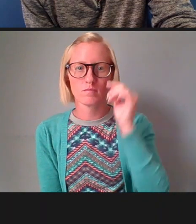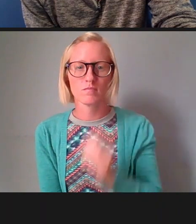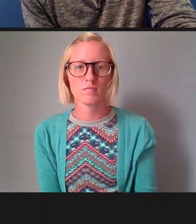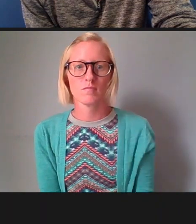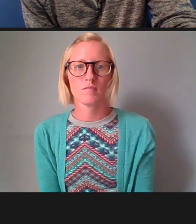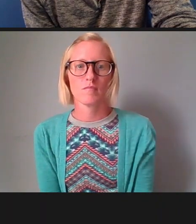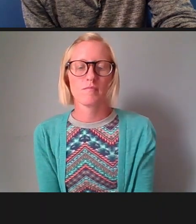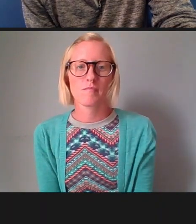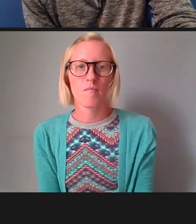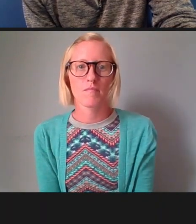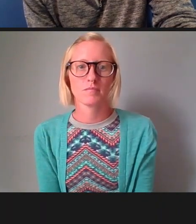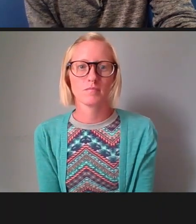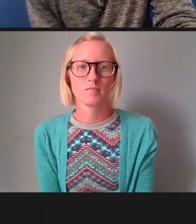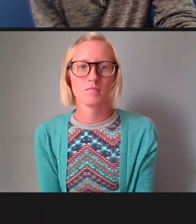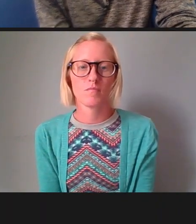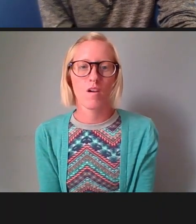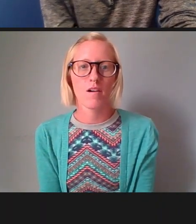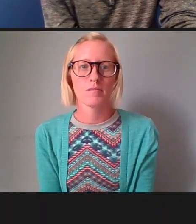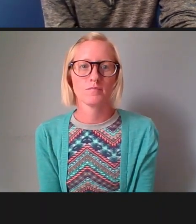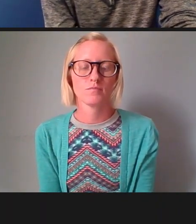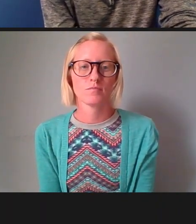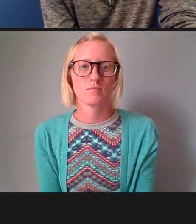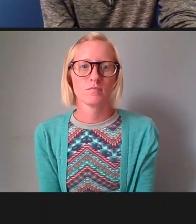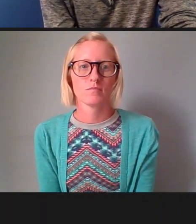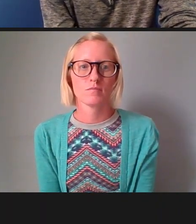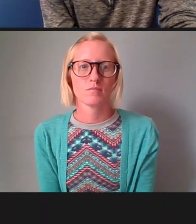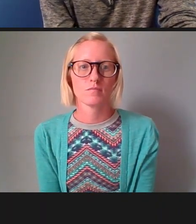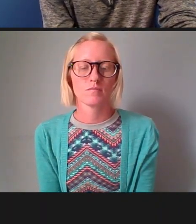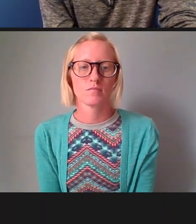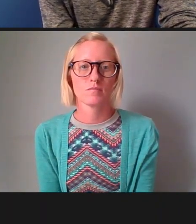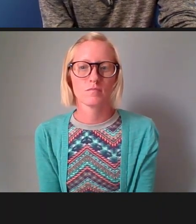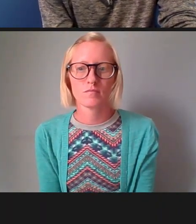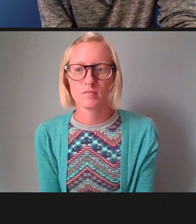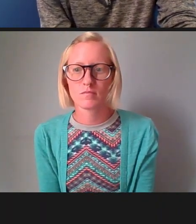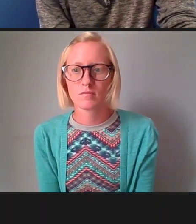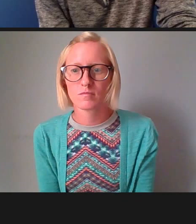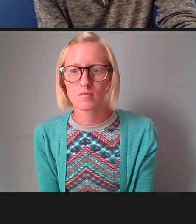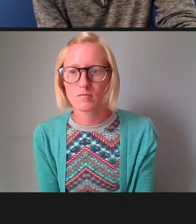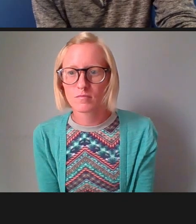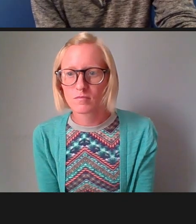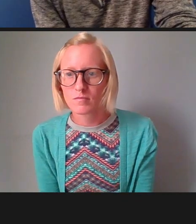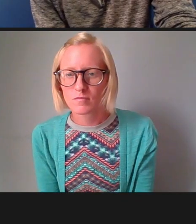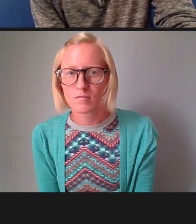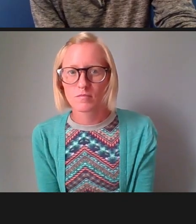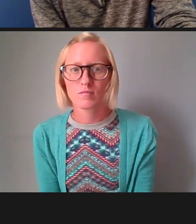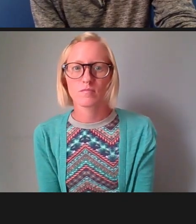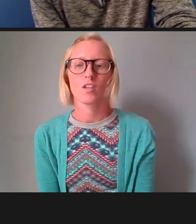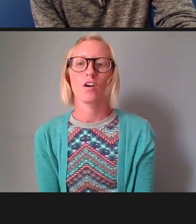Yeah, I was distracted with that. I'll finish this and try to switch over at right around 12, wherever there's